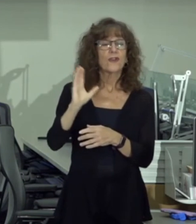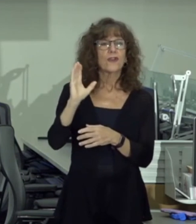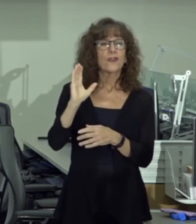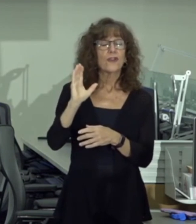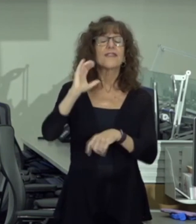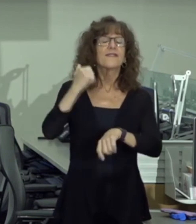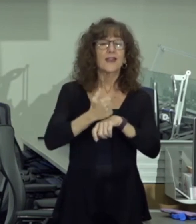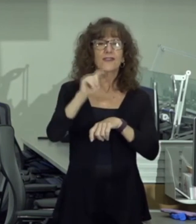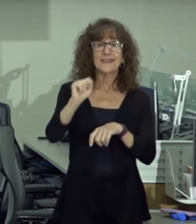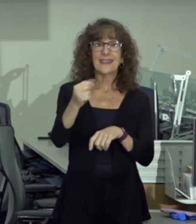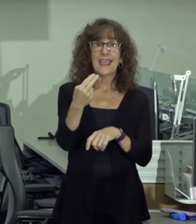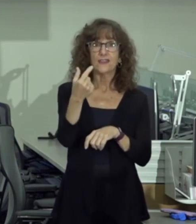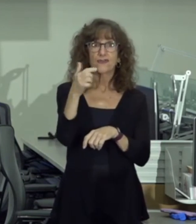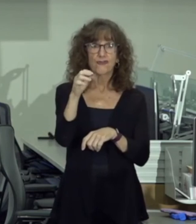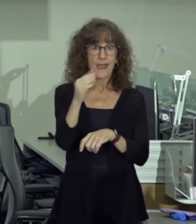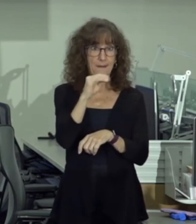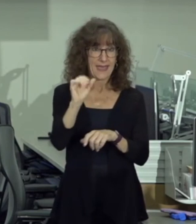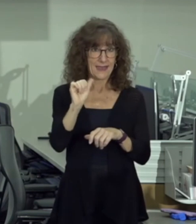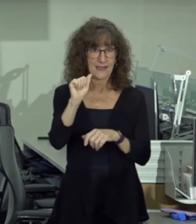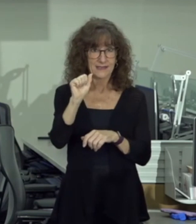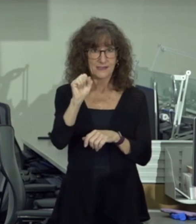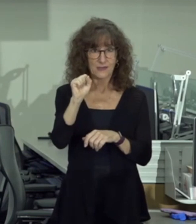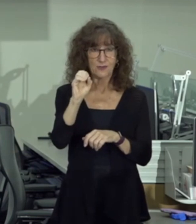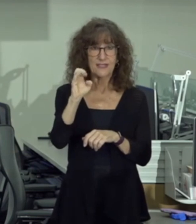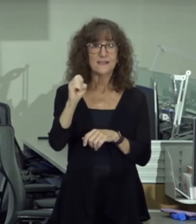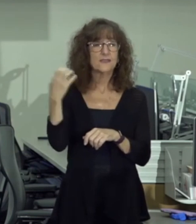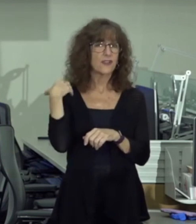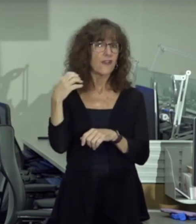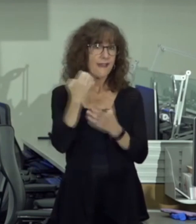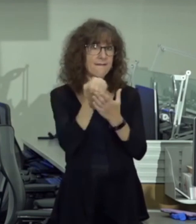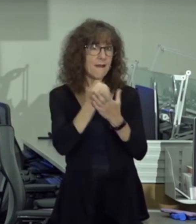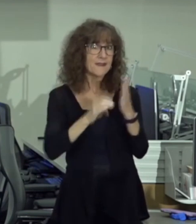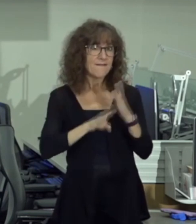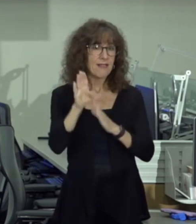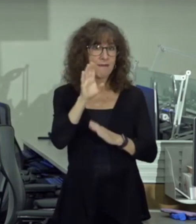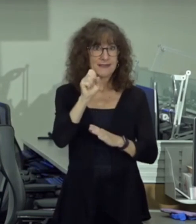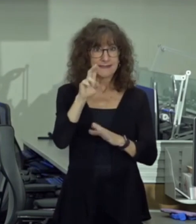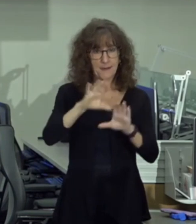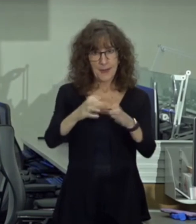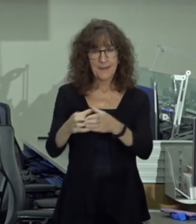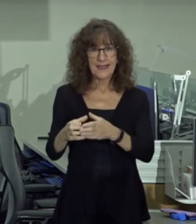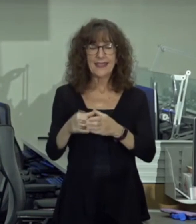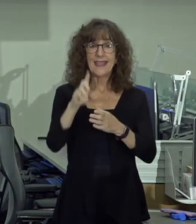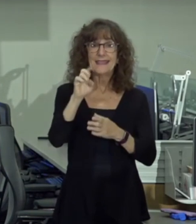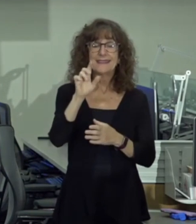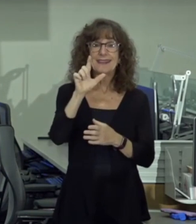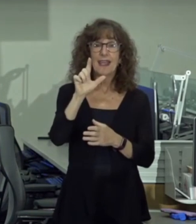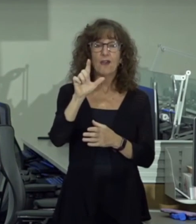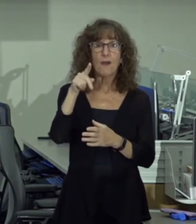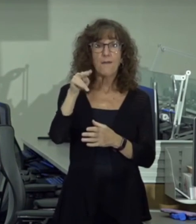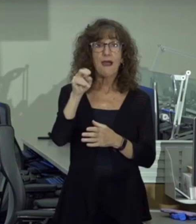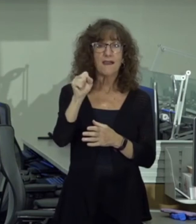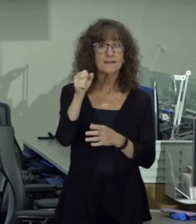the founder of T.H. Graham and Associates, who will chair the Economic Development Subcommittee. Dr. Darrell Pines, who